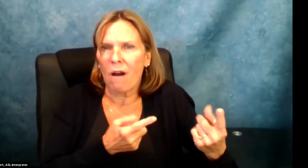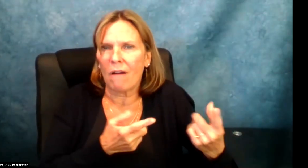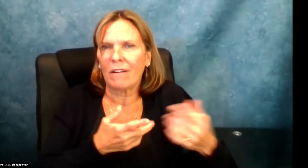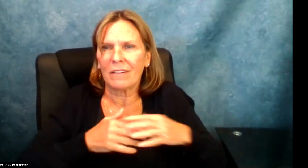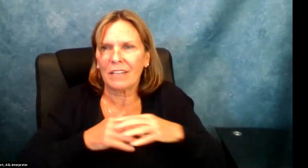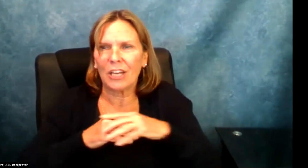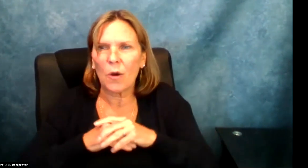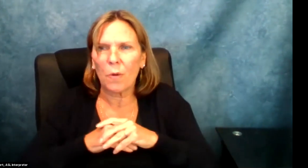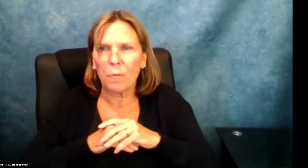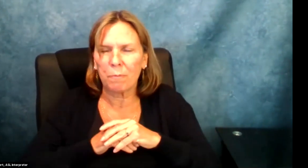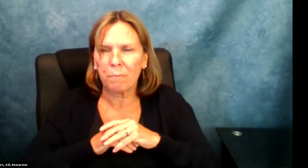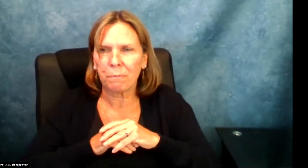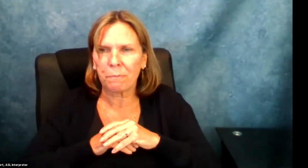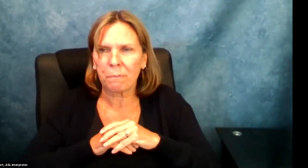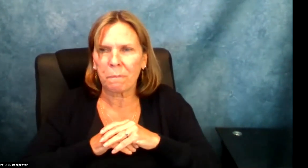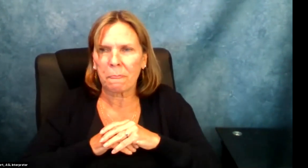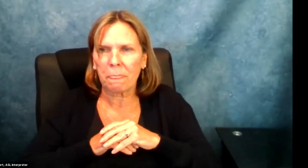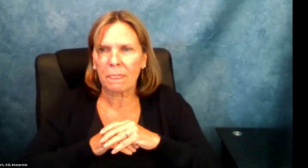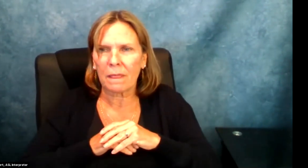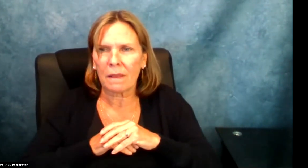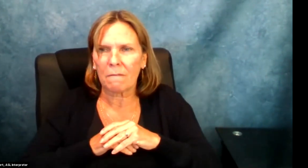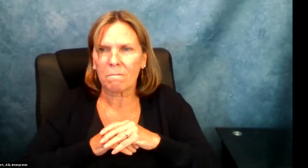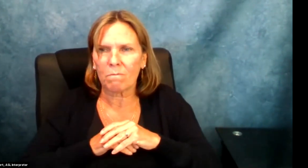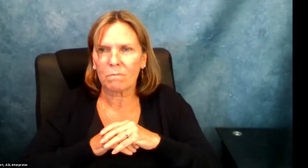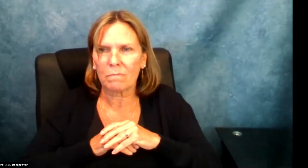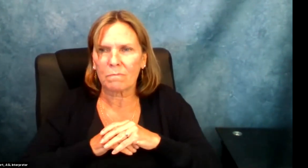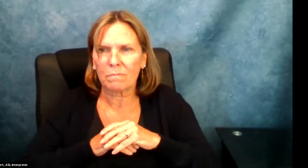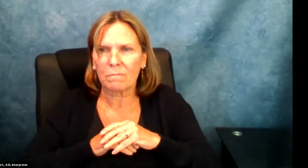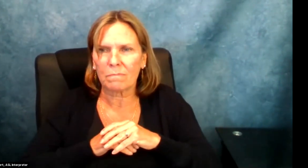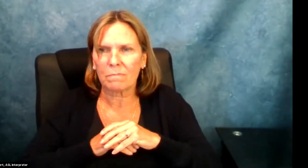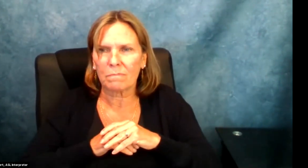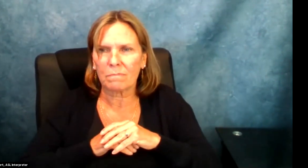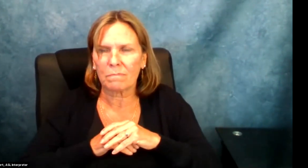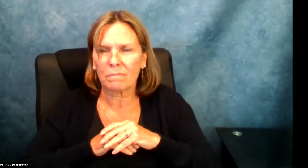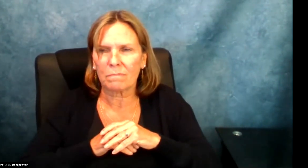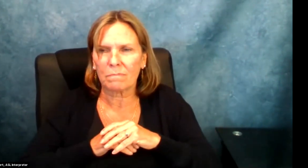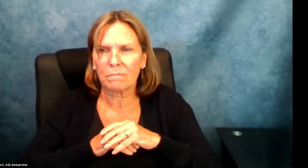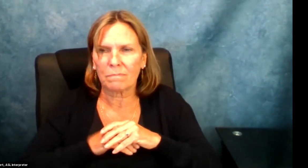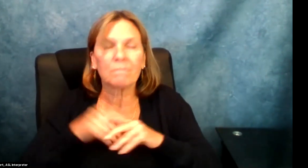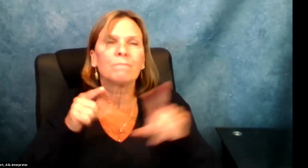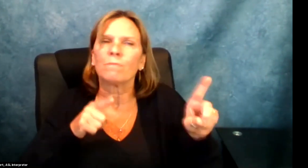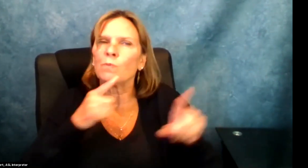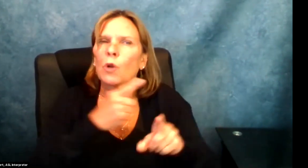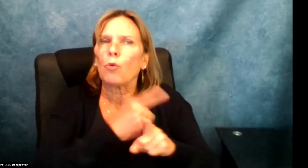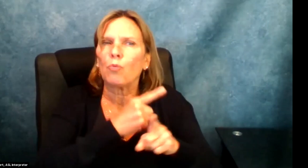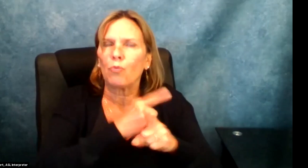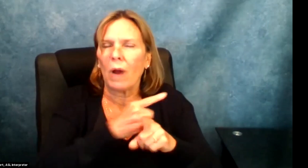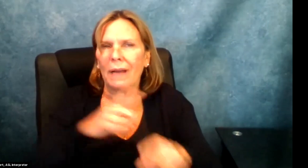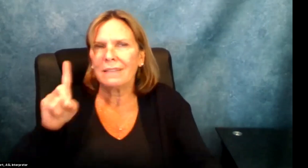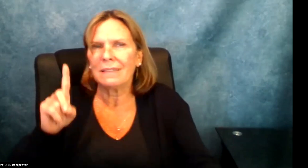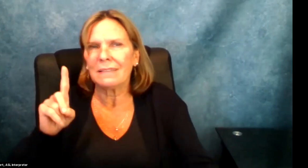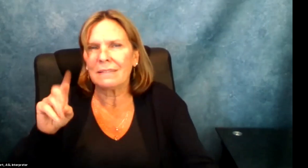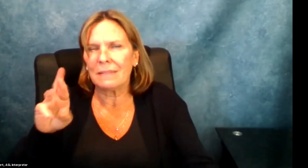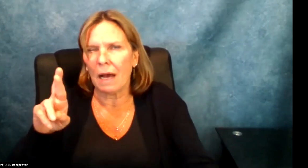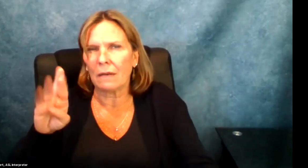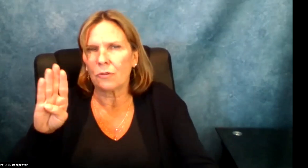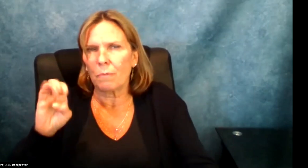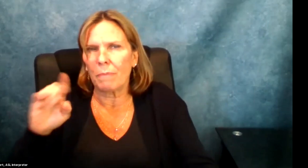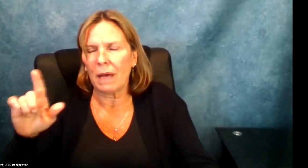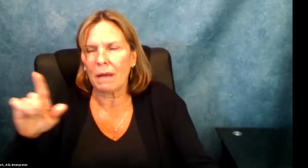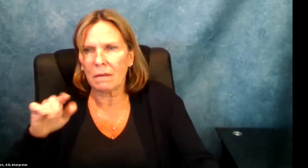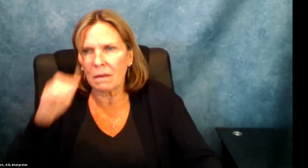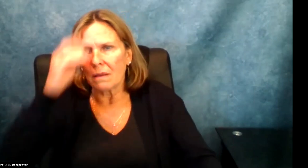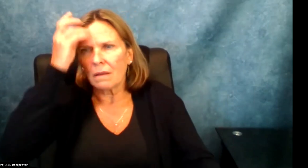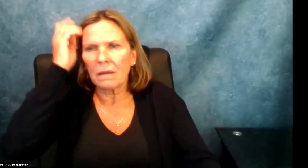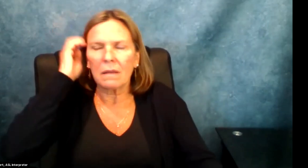Yeah, thank you. And to piggyback a little bit on this, somebody asked about, or somebody mentioned just medicine's not